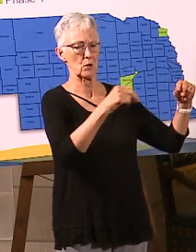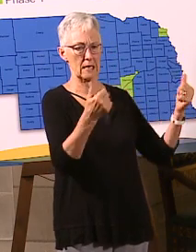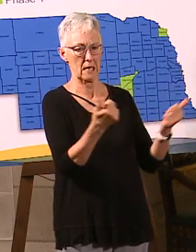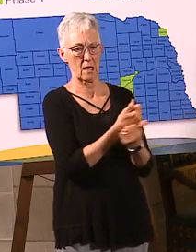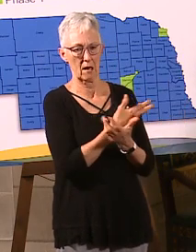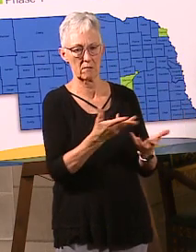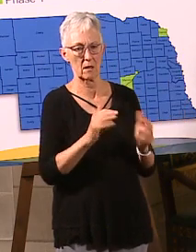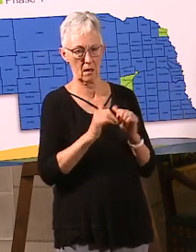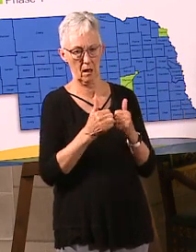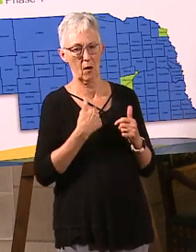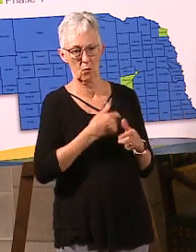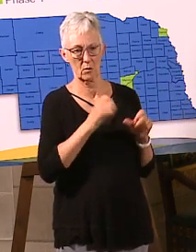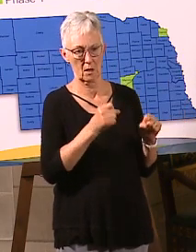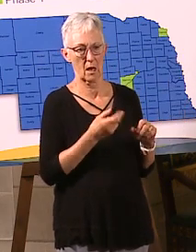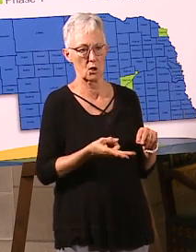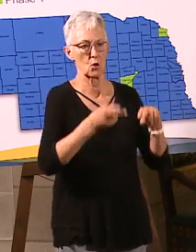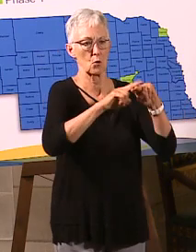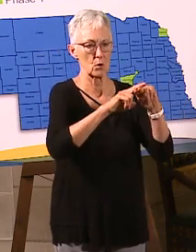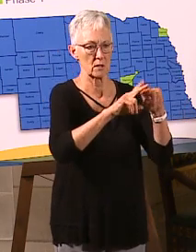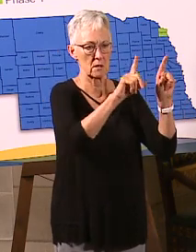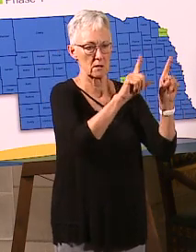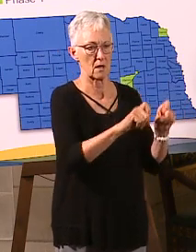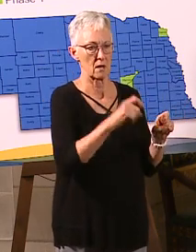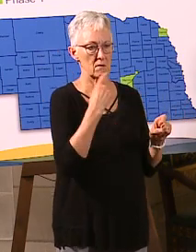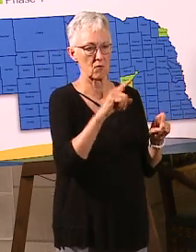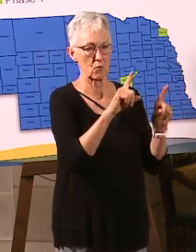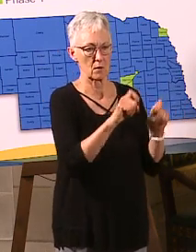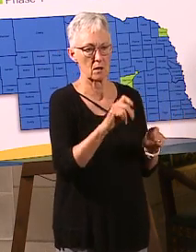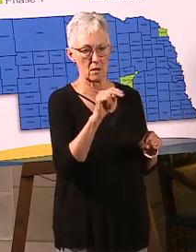we can continue to increase the testing for testnebraska.com.